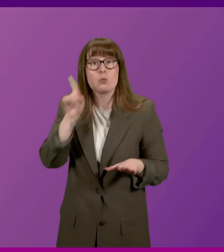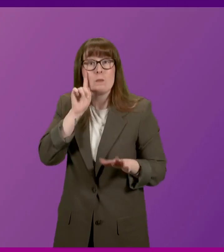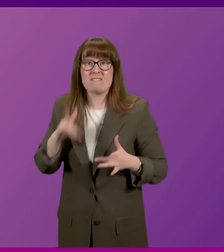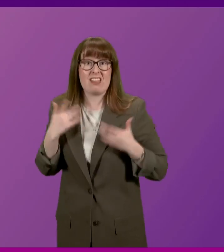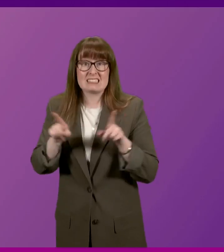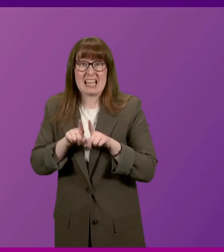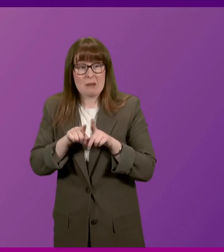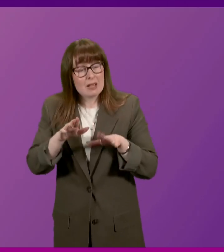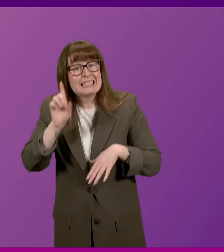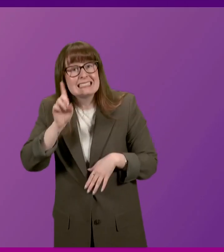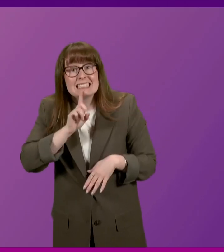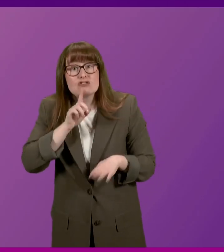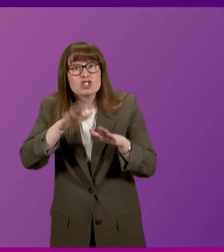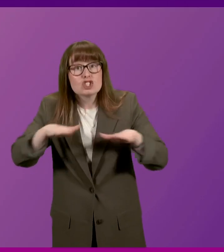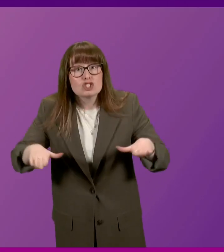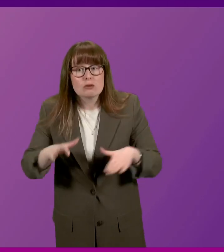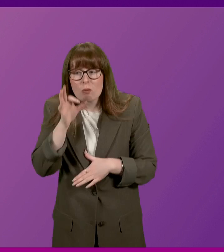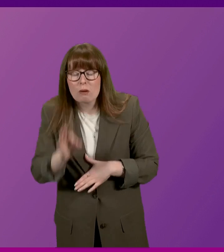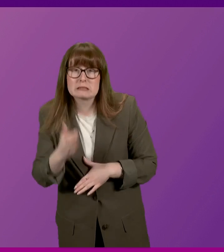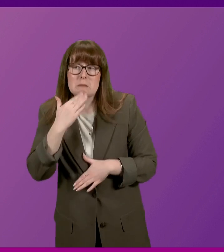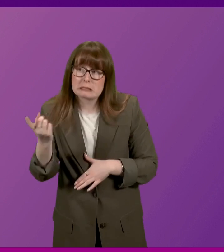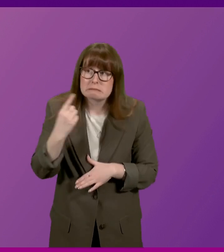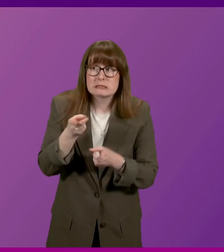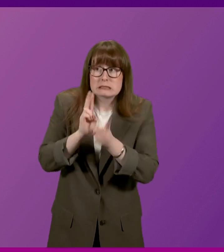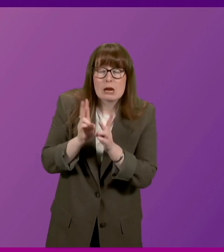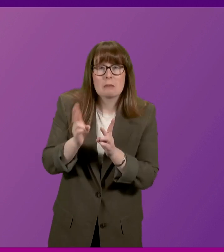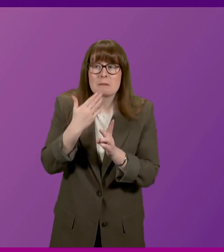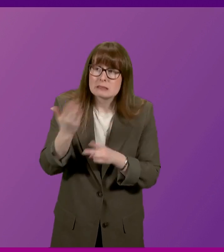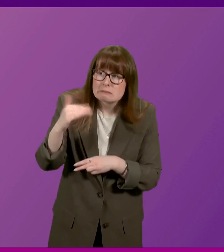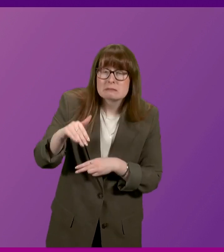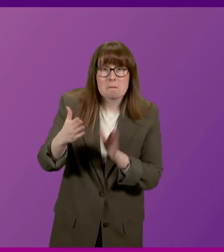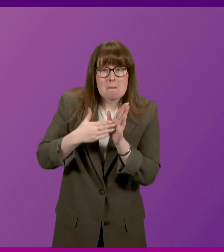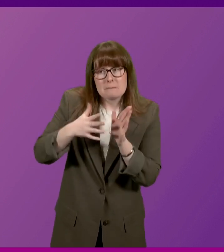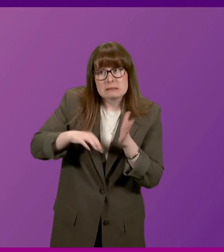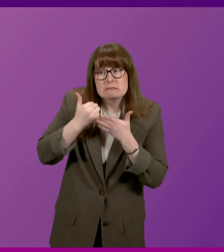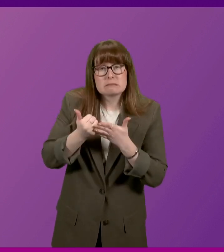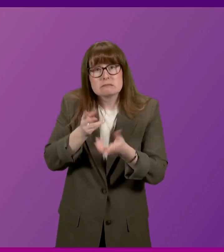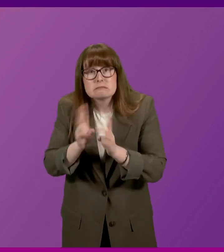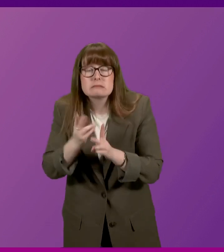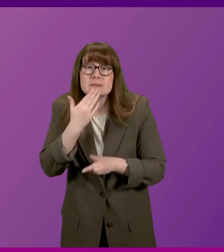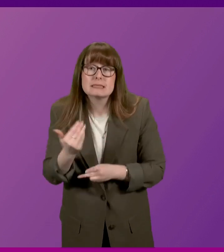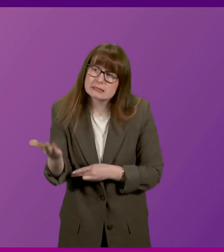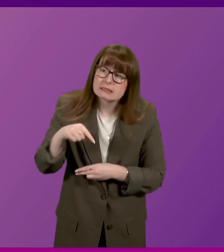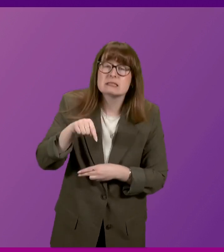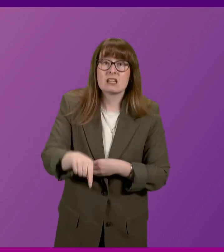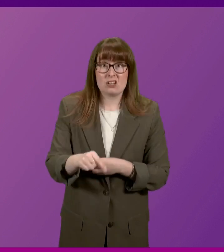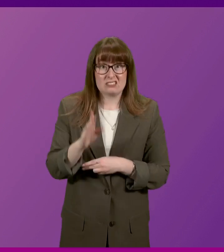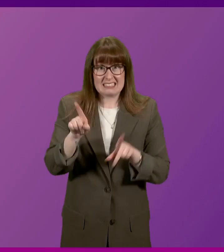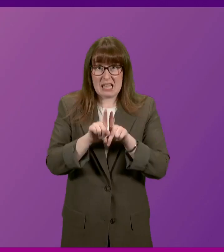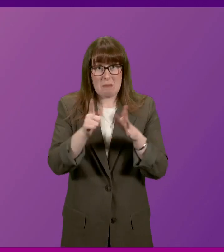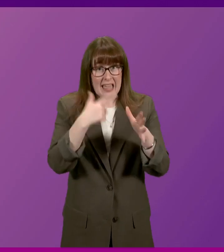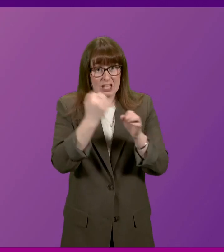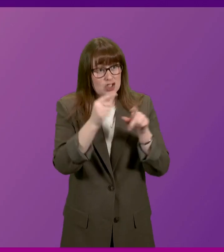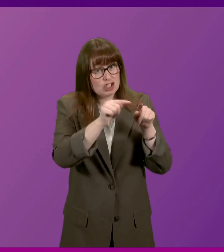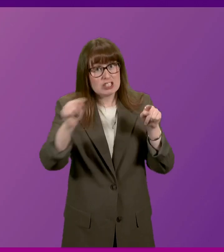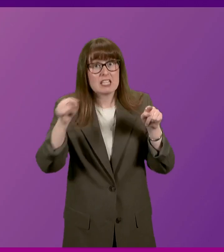involved, that hearing children are still being asked to interpret for their mothers. And we heard this with every agency, but